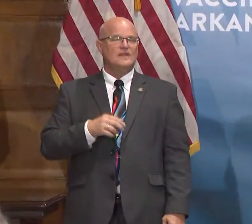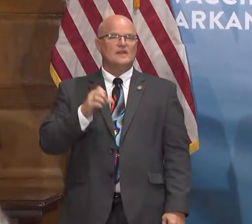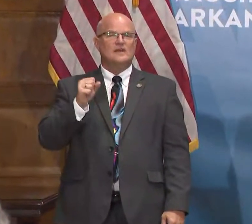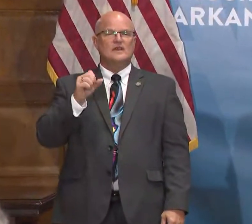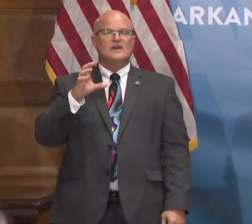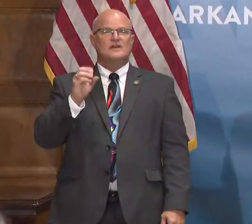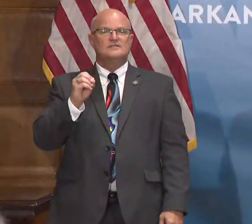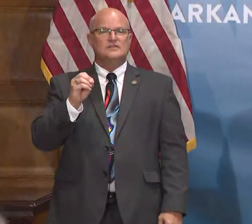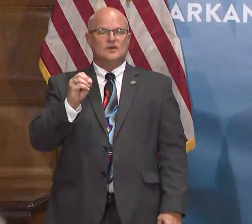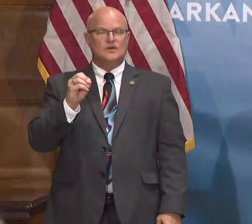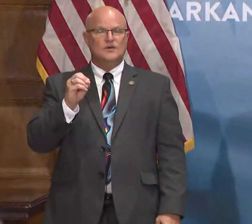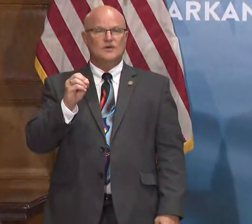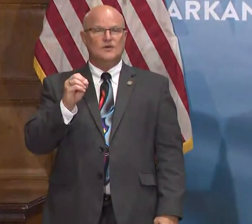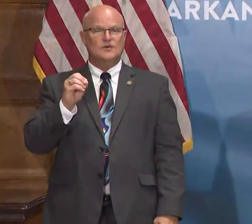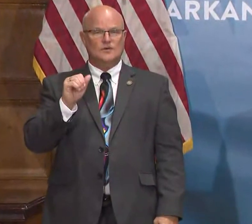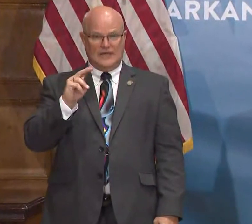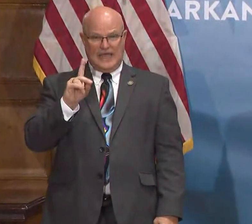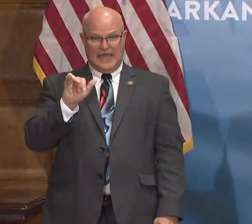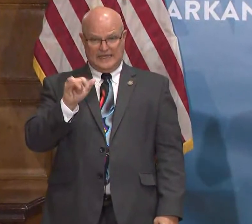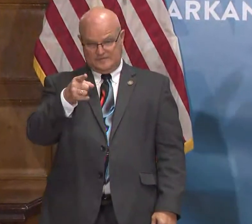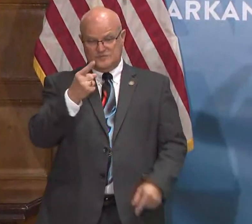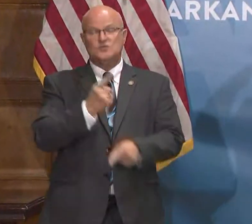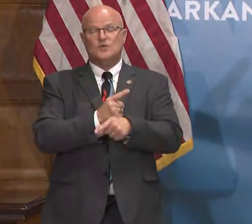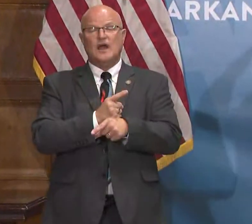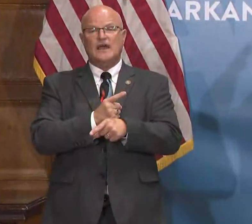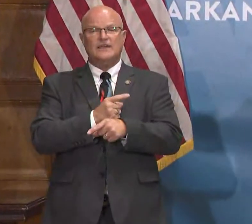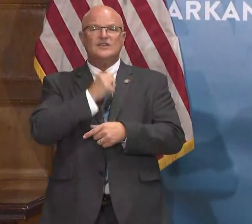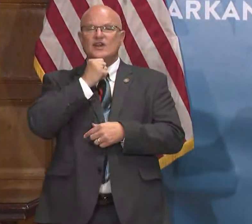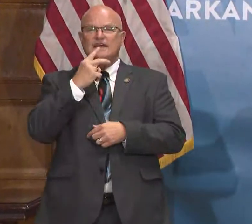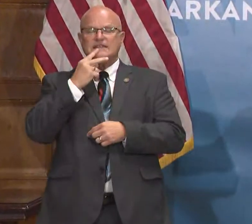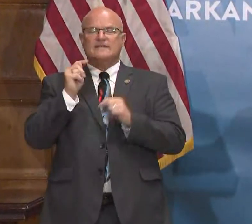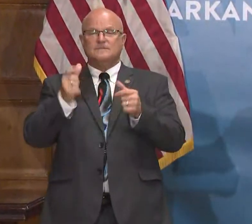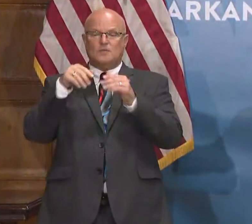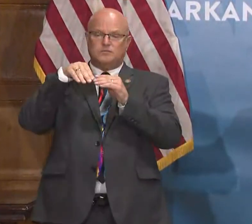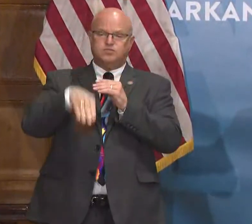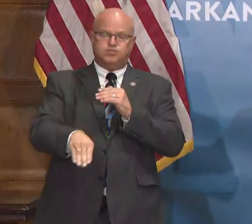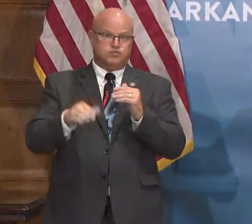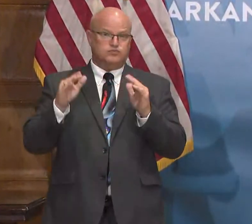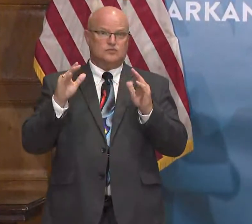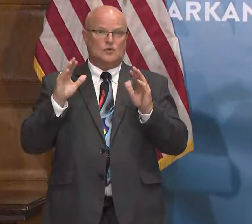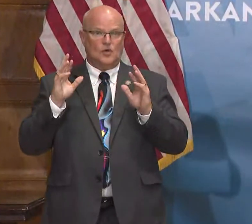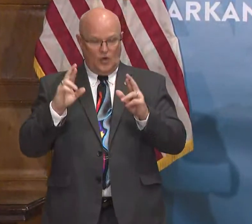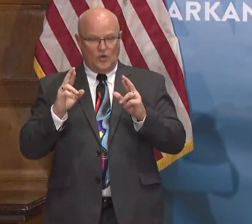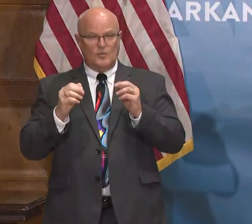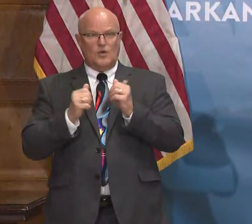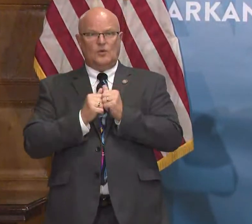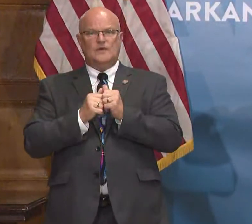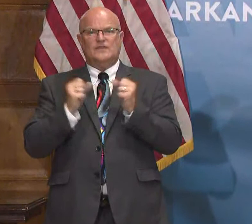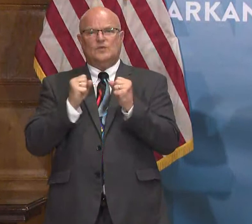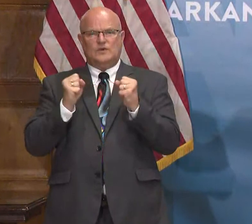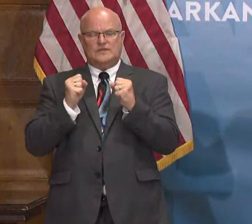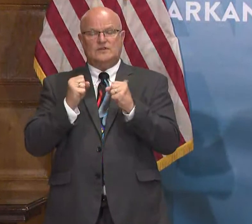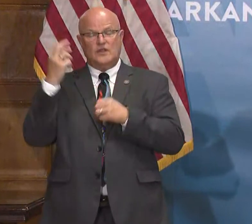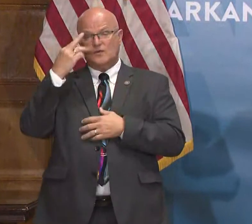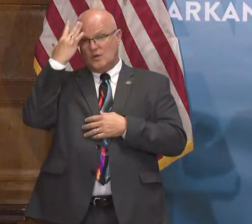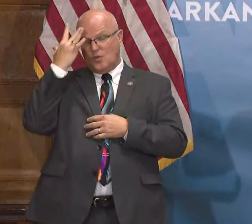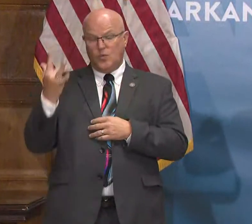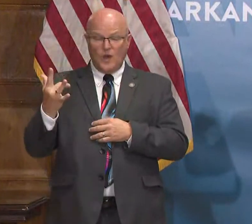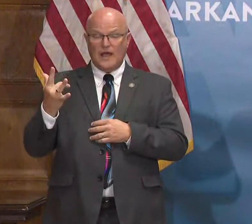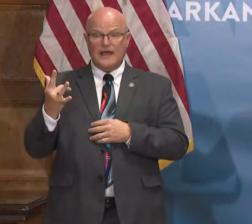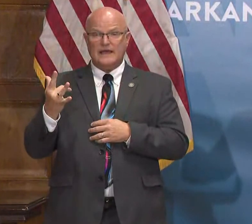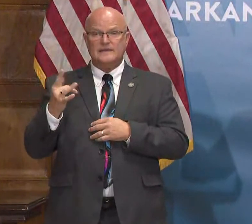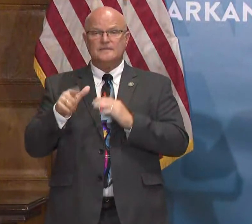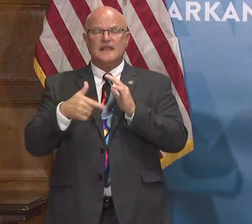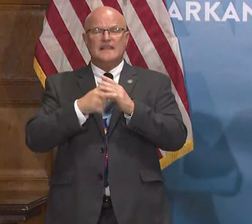So, Andy, you're correct. I mean, what we're not seeing as rapid a decline as we had seen with the winter surge. And the reason why is